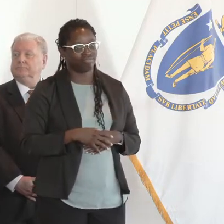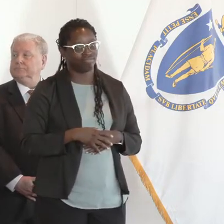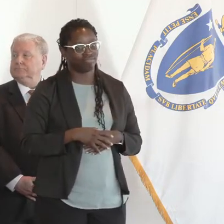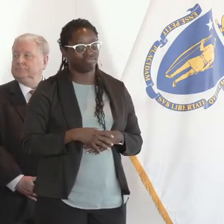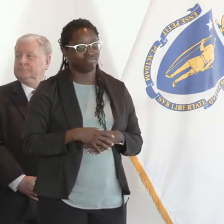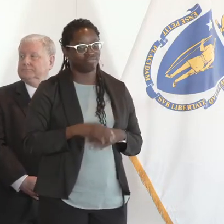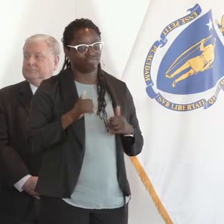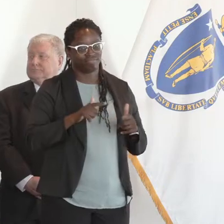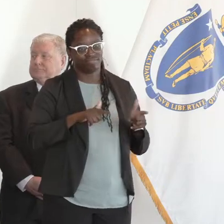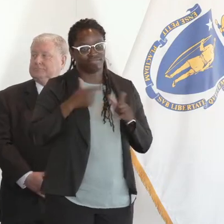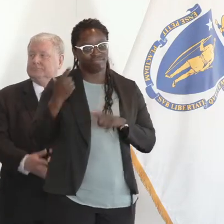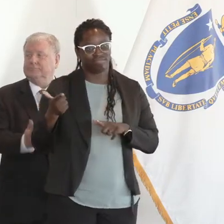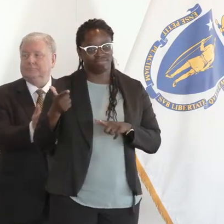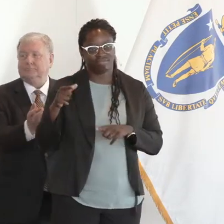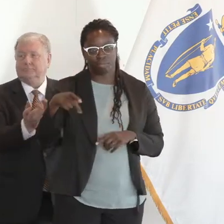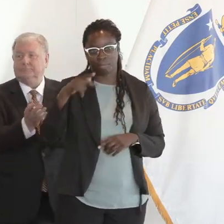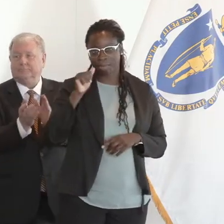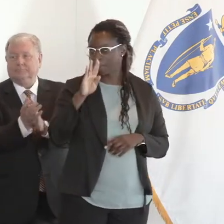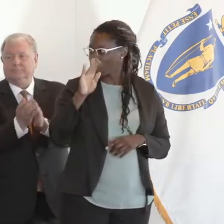Paolo.